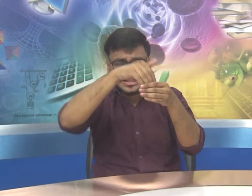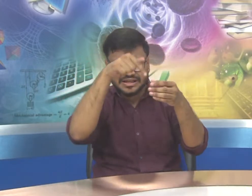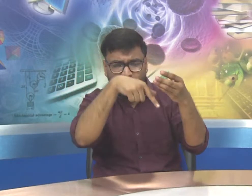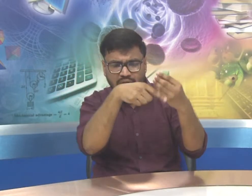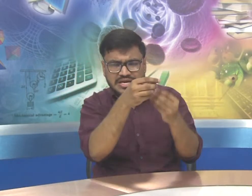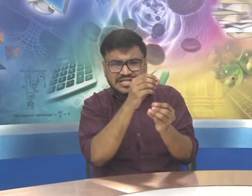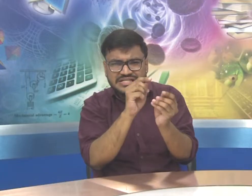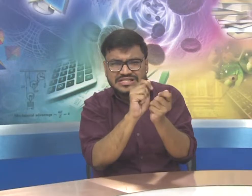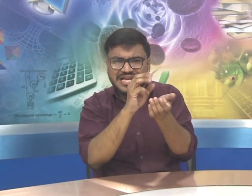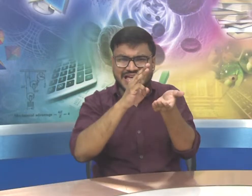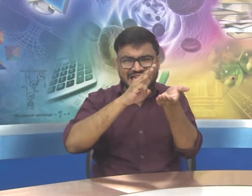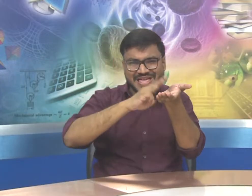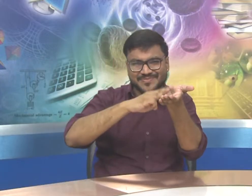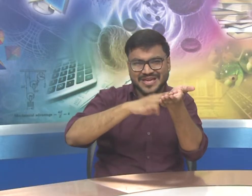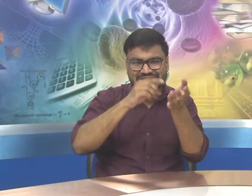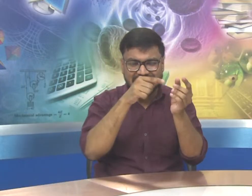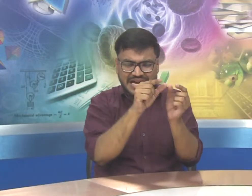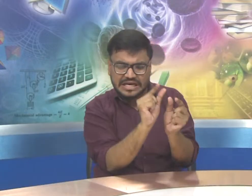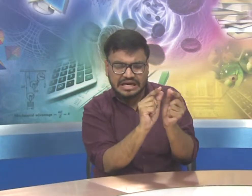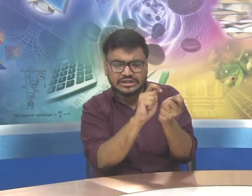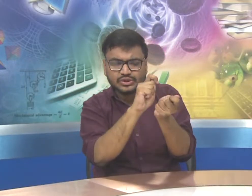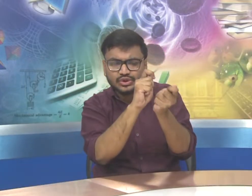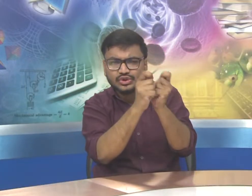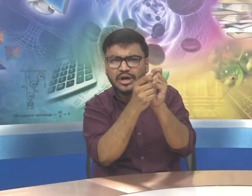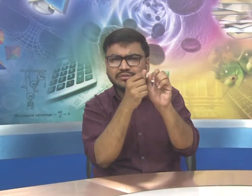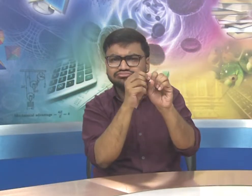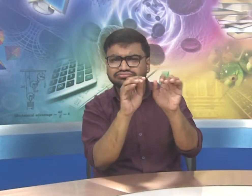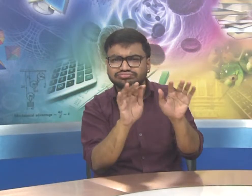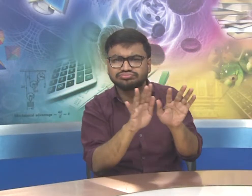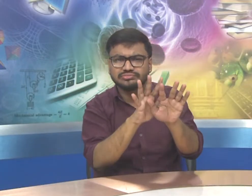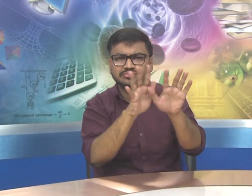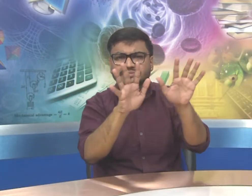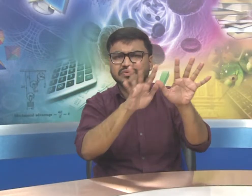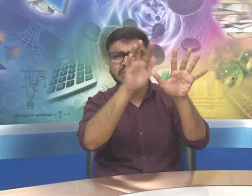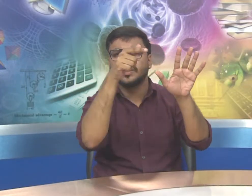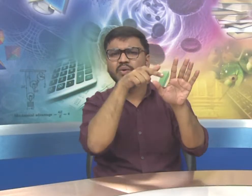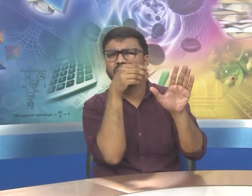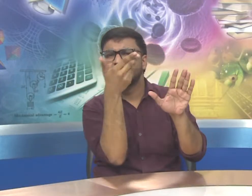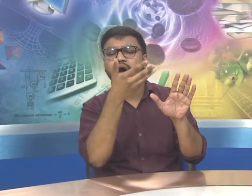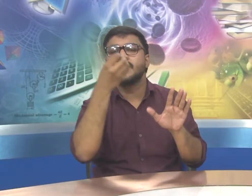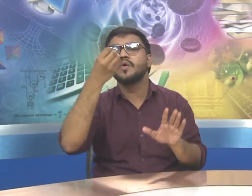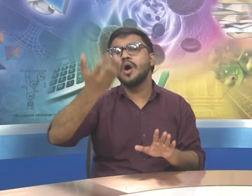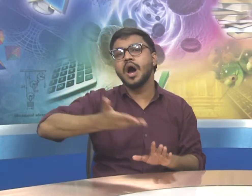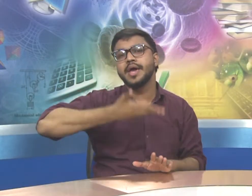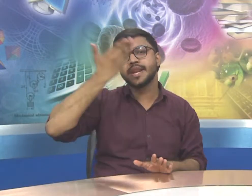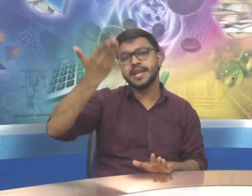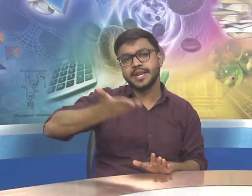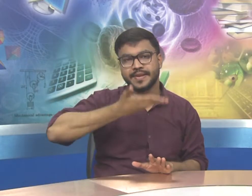The gas that combined with mercury was oxygen.